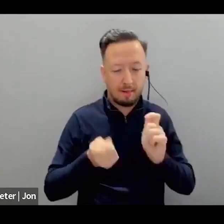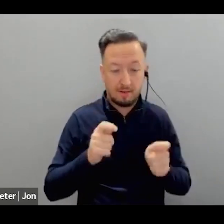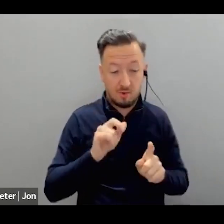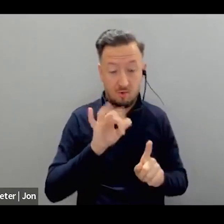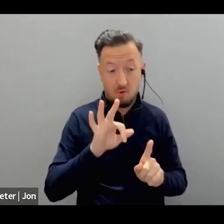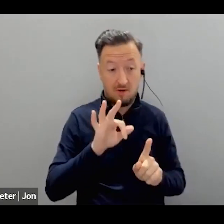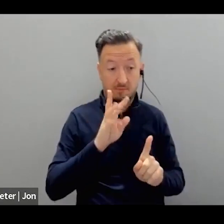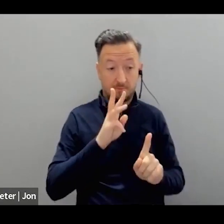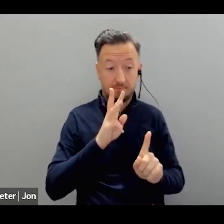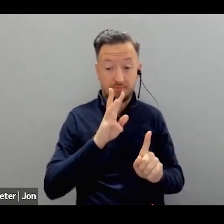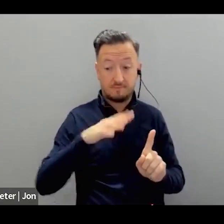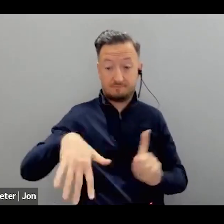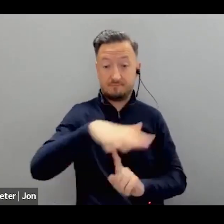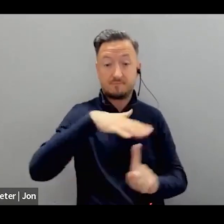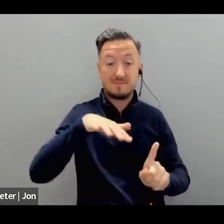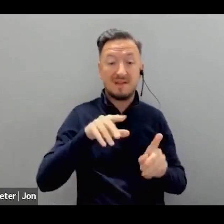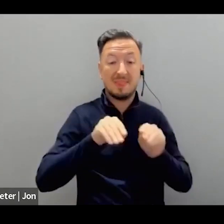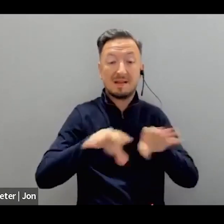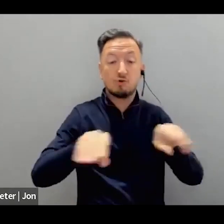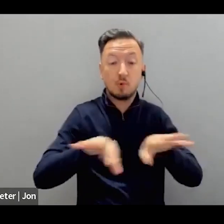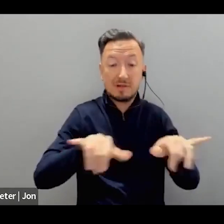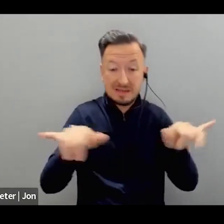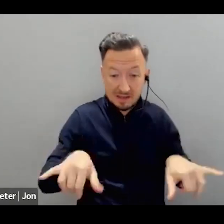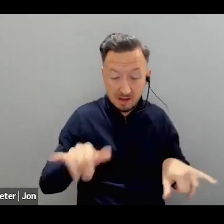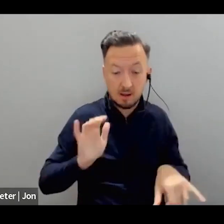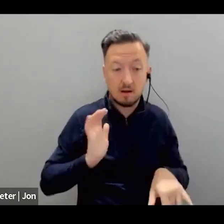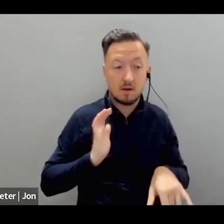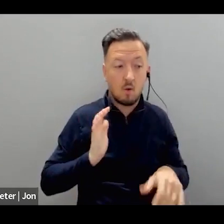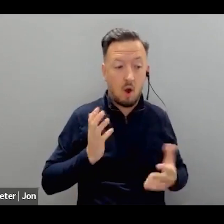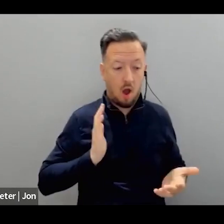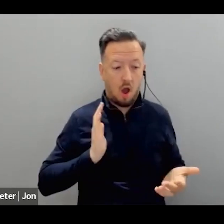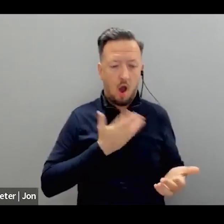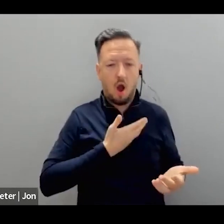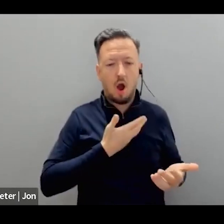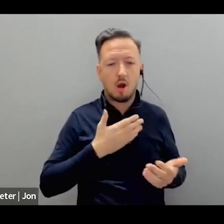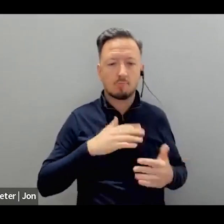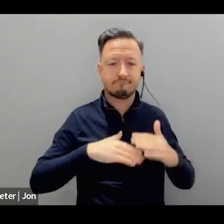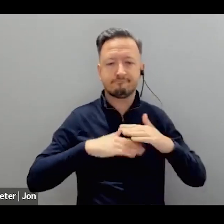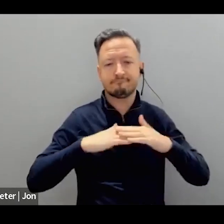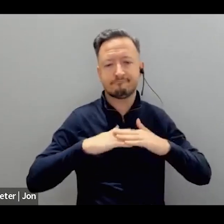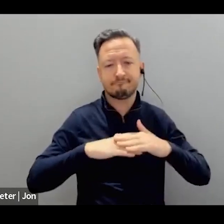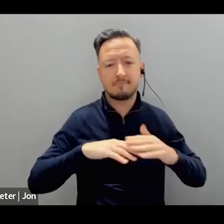resources throughout our distribution system, our acceptable level of lead is,